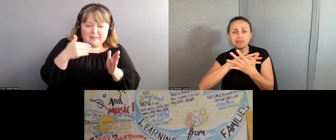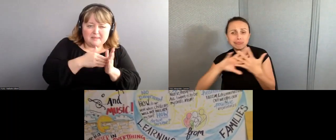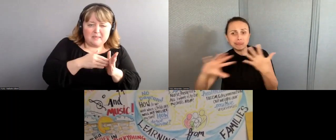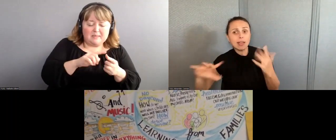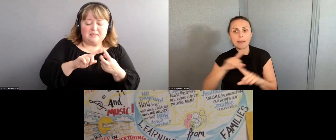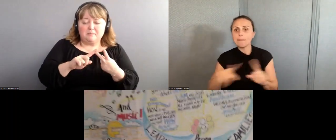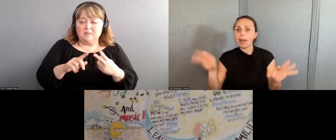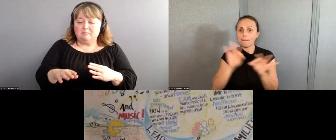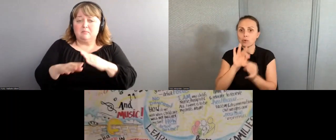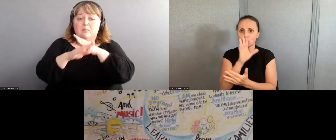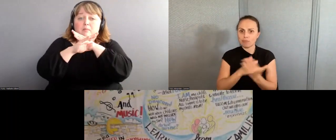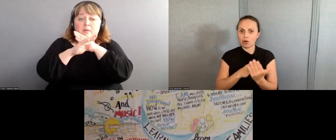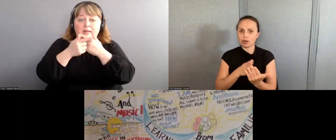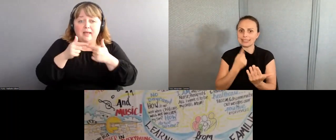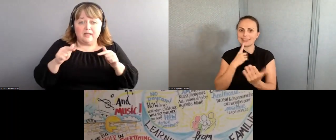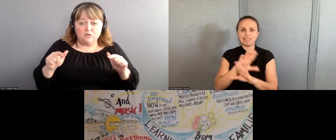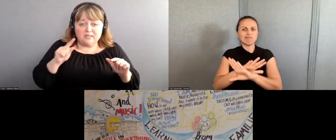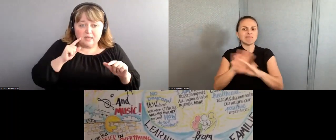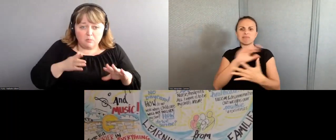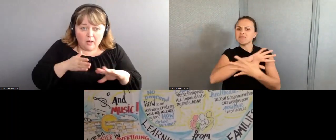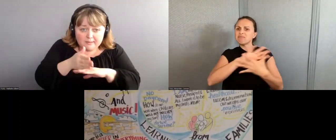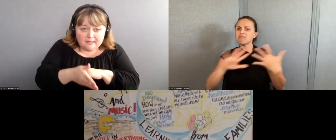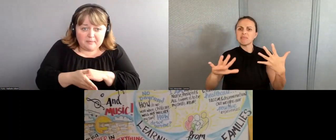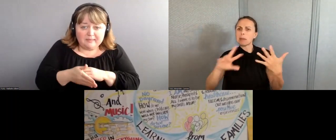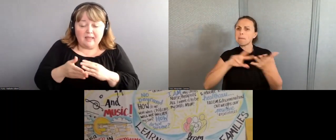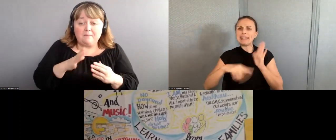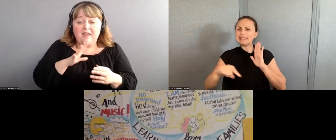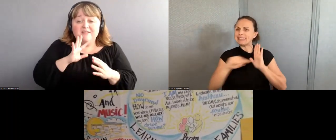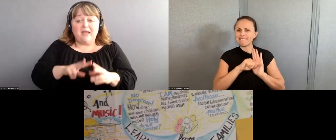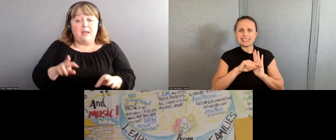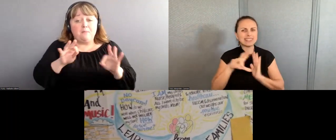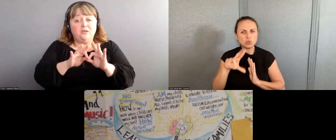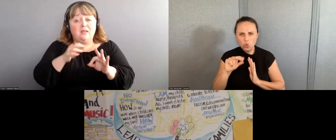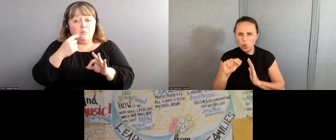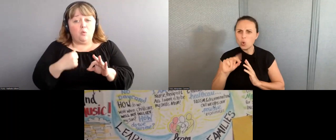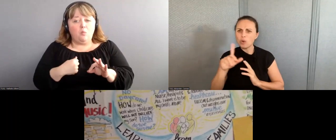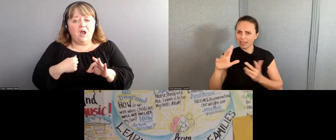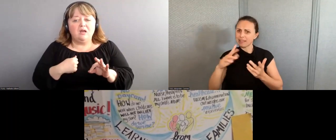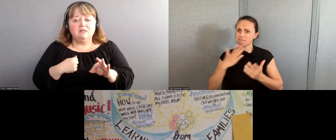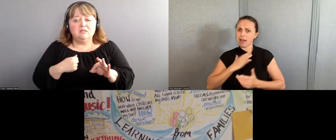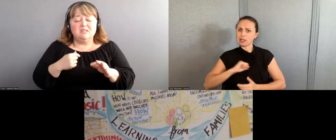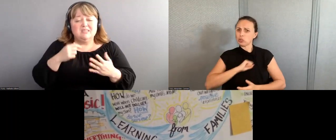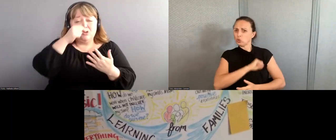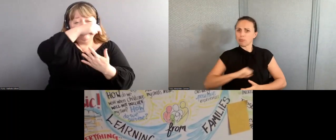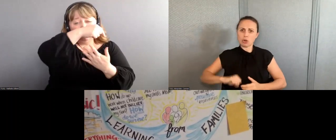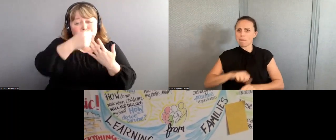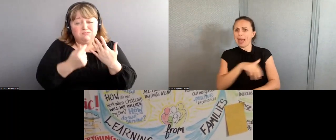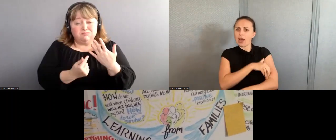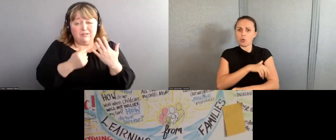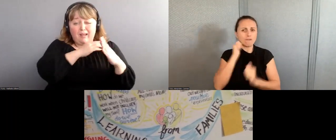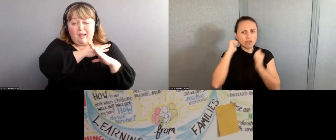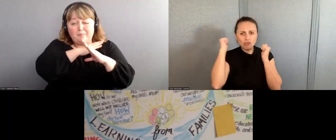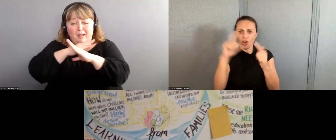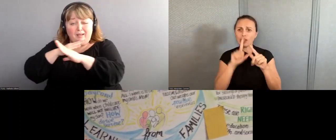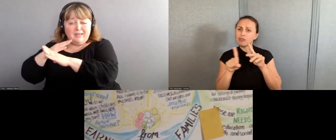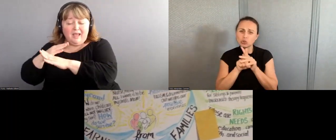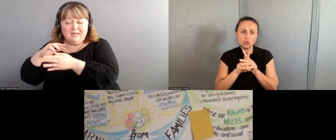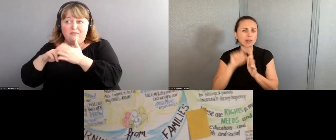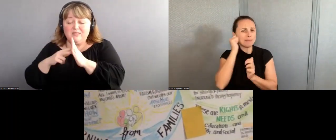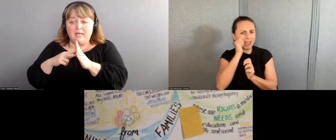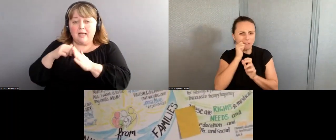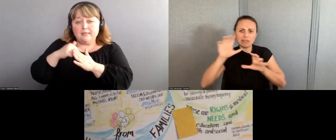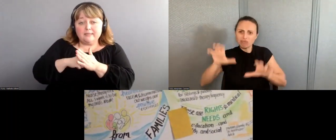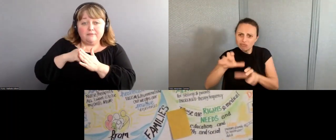that for me is saying none of these things are deficits. They are just really the superpowers of each and every one of you showing up every single day for